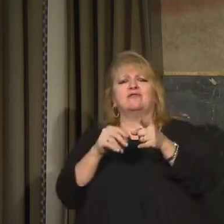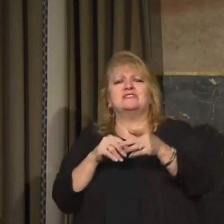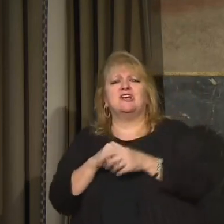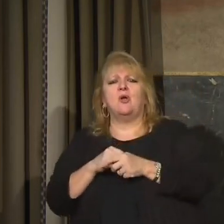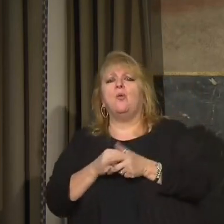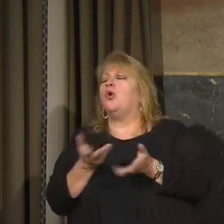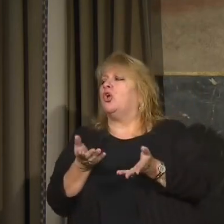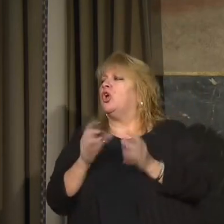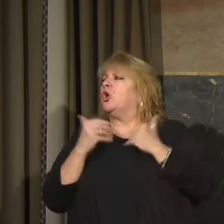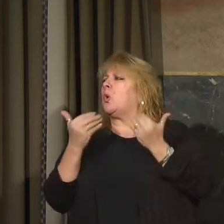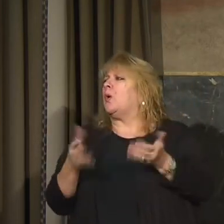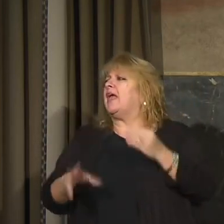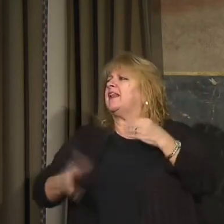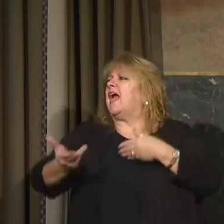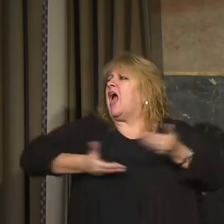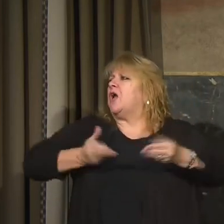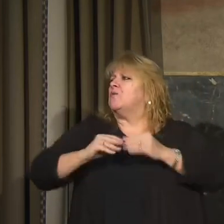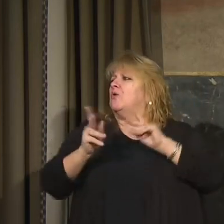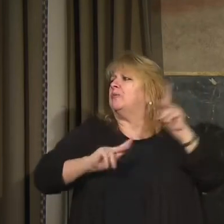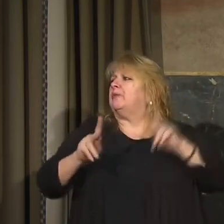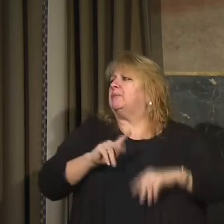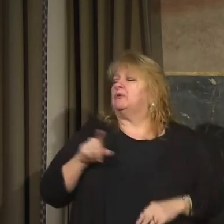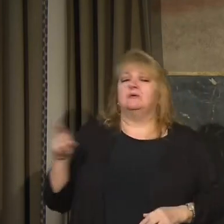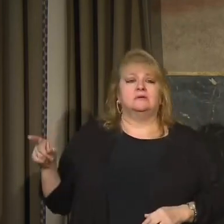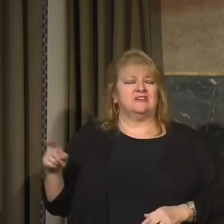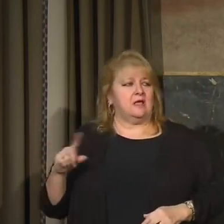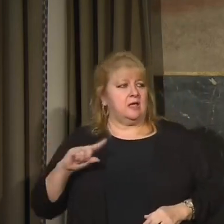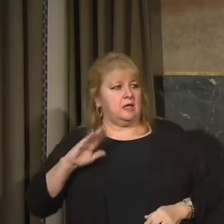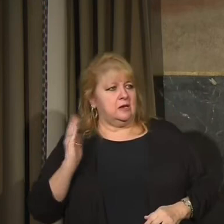even asked for. Julia?